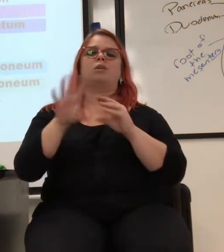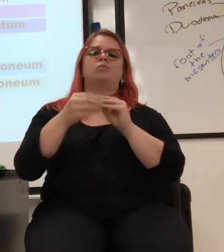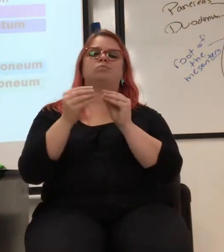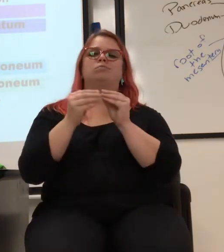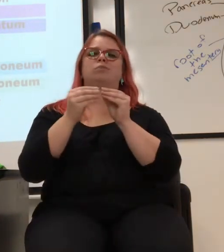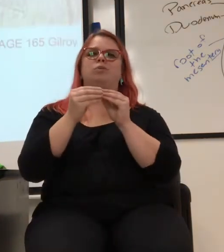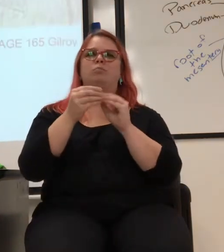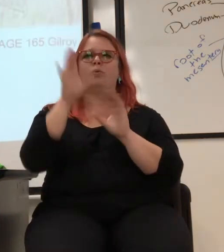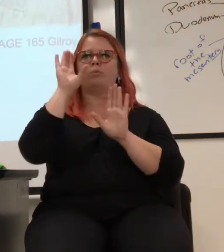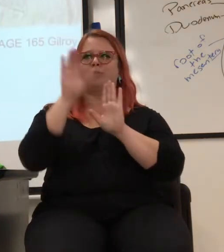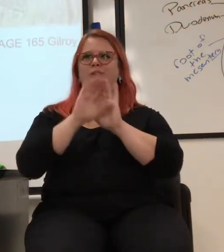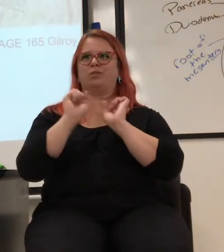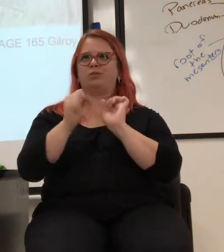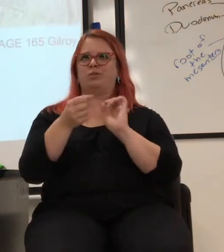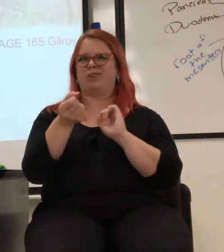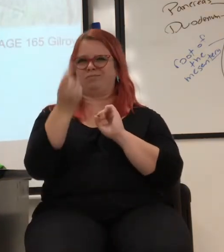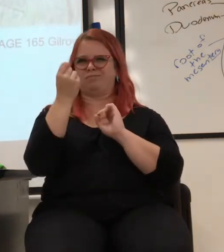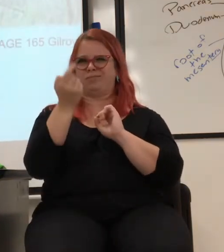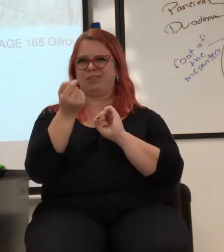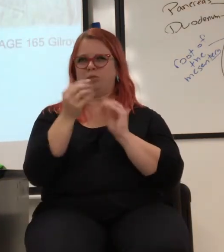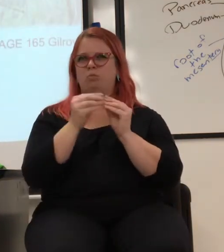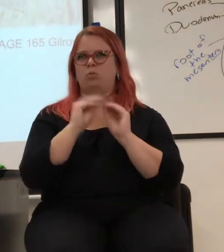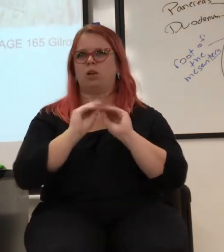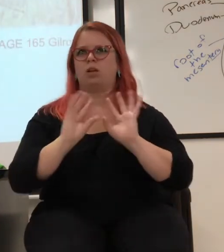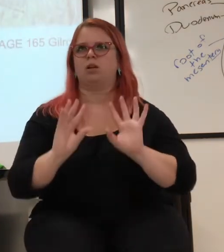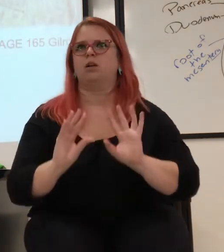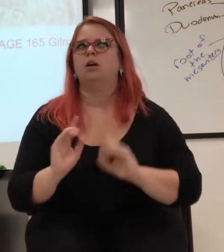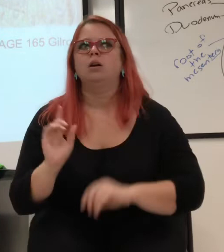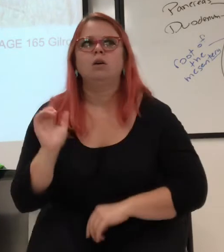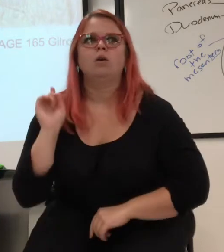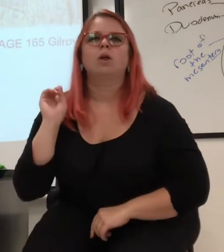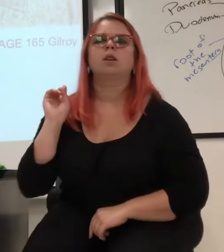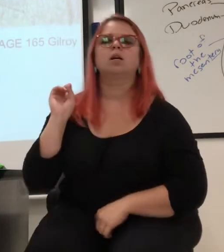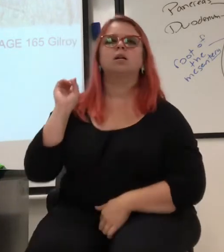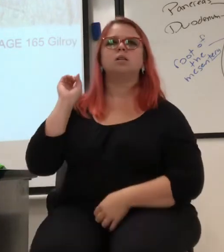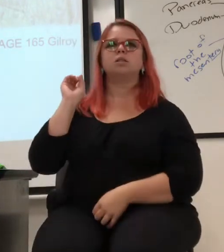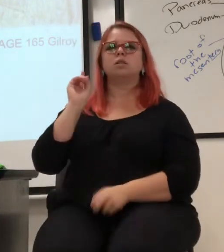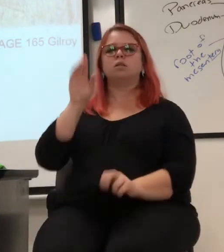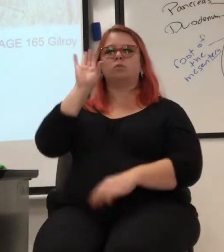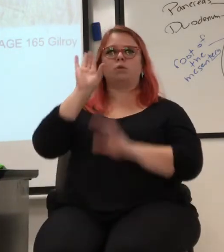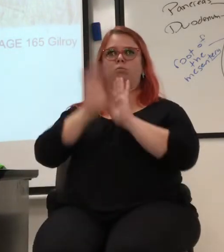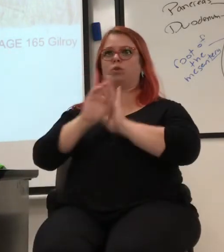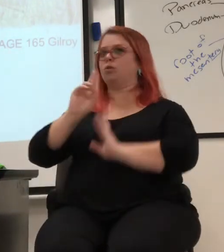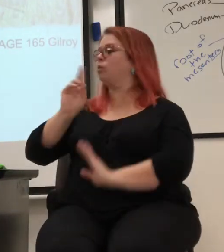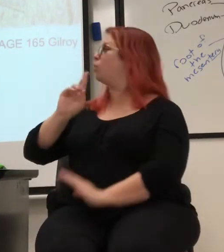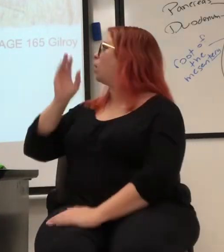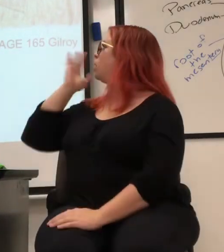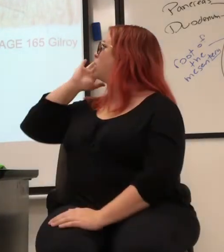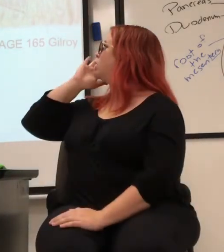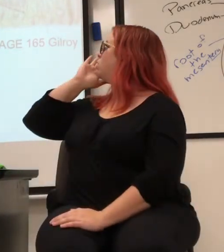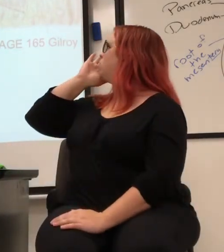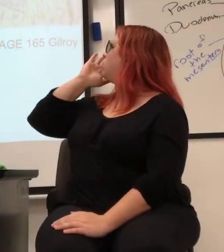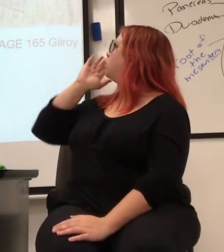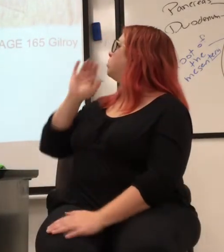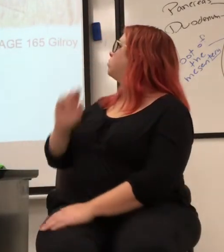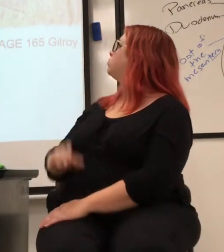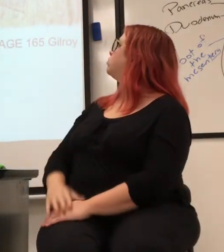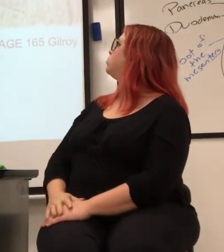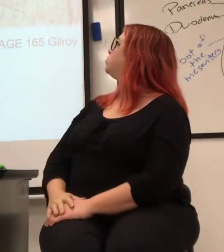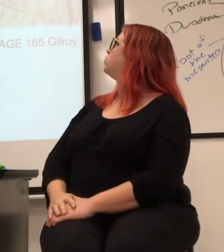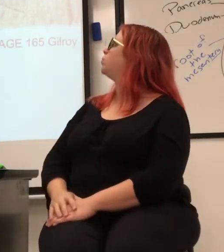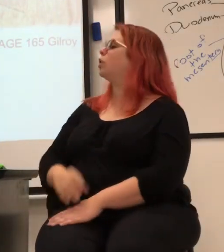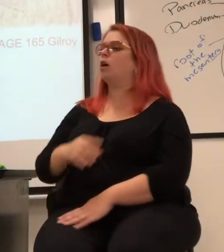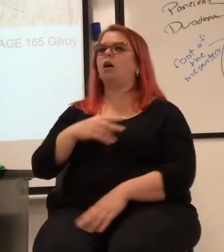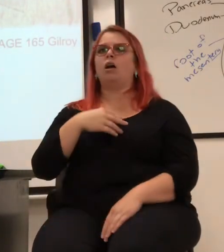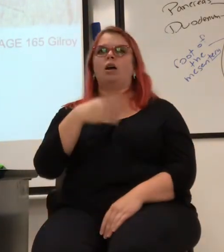relatable. This is, well, the picture on the right is a picture of, it's a frontal